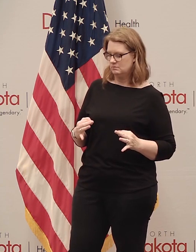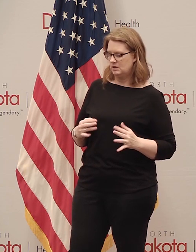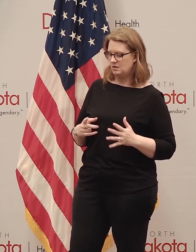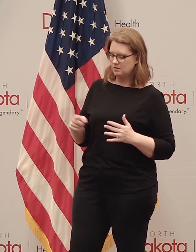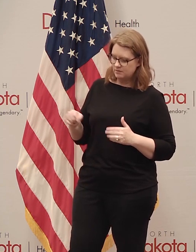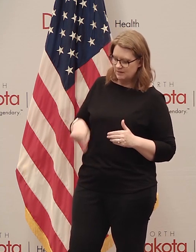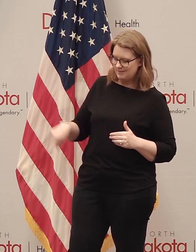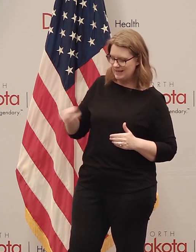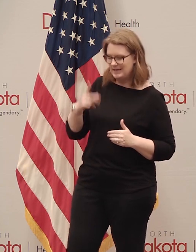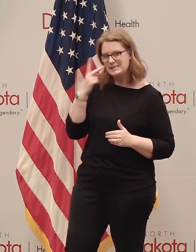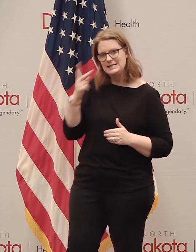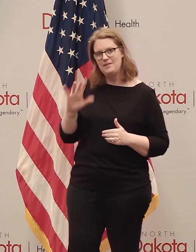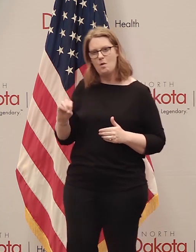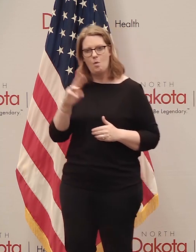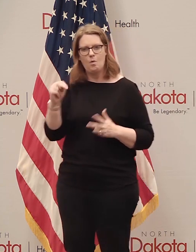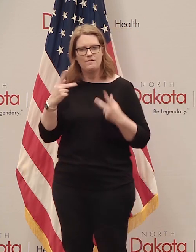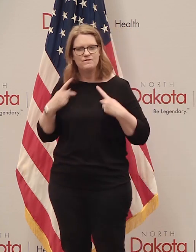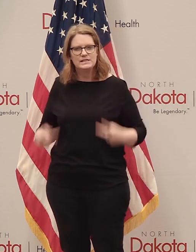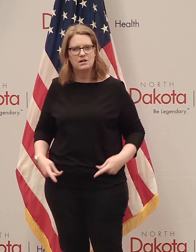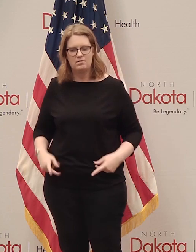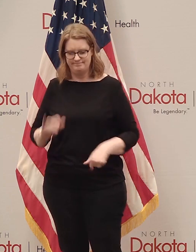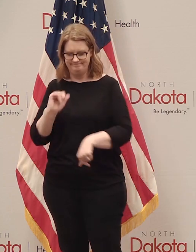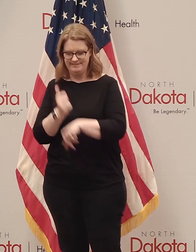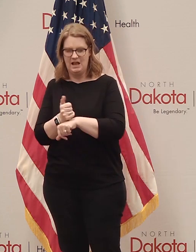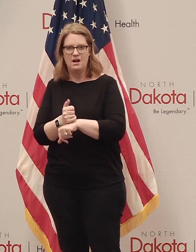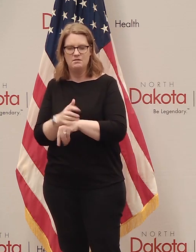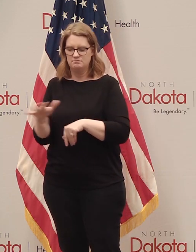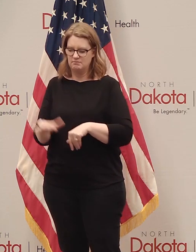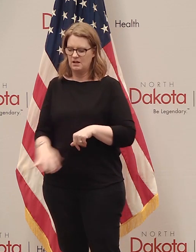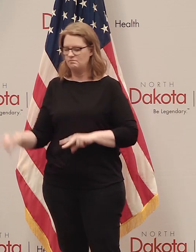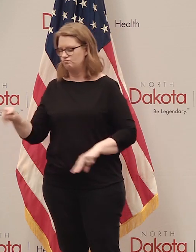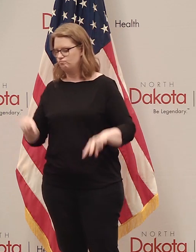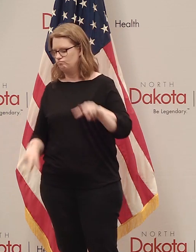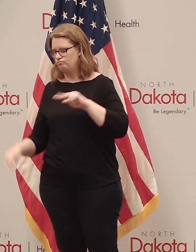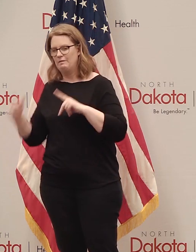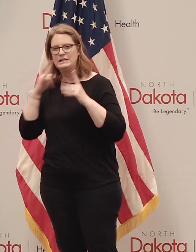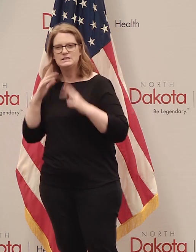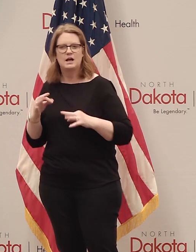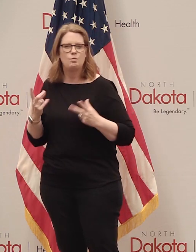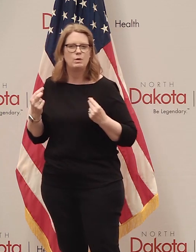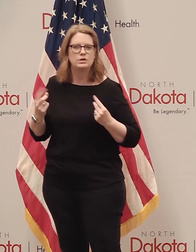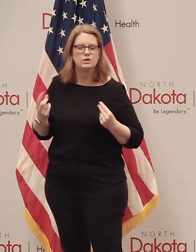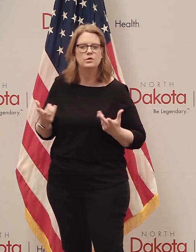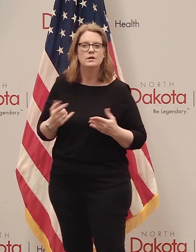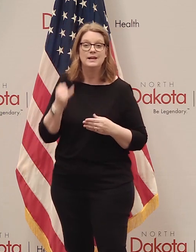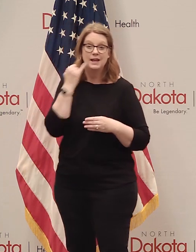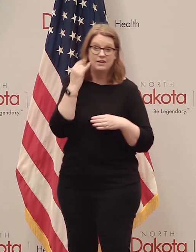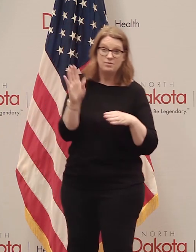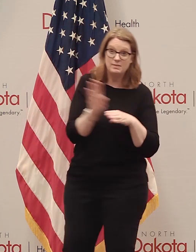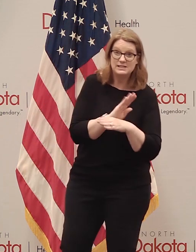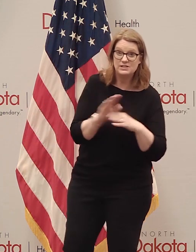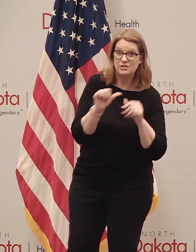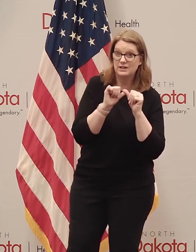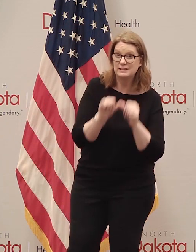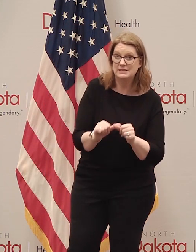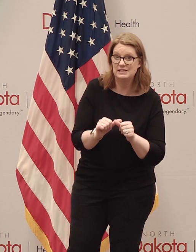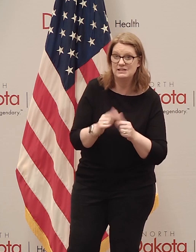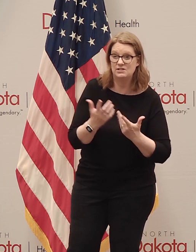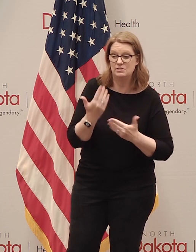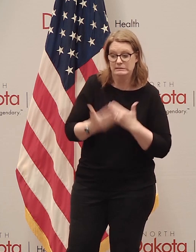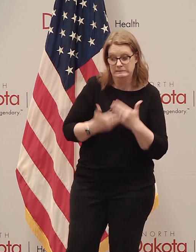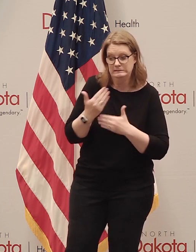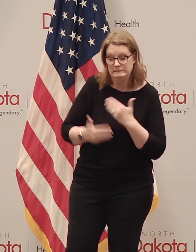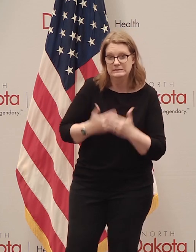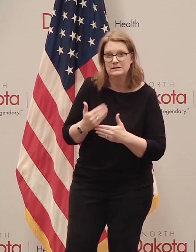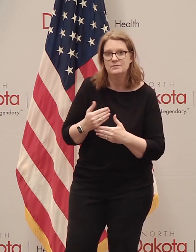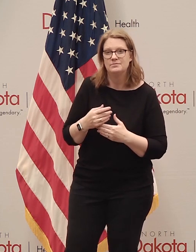physical layout within their locations. Ultimately, businesses that are going to survive and thrive are those that are going to restore